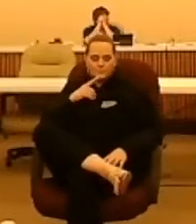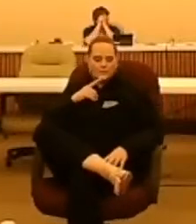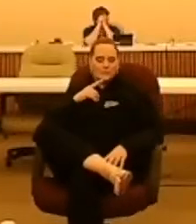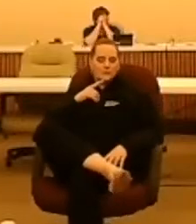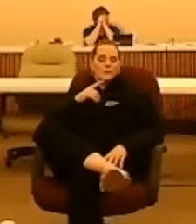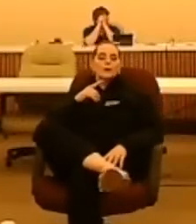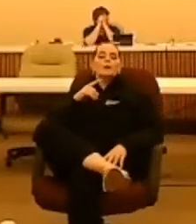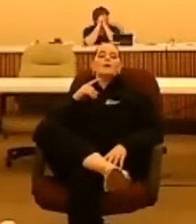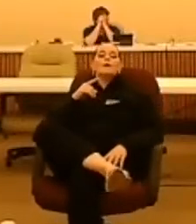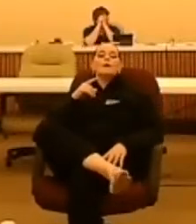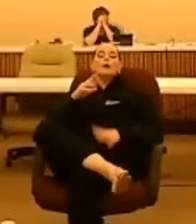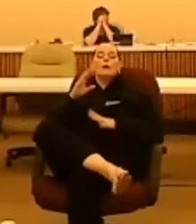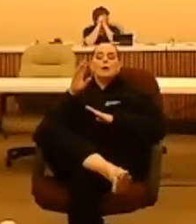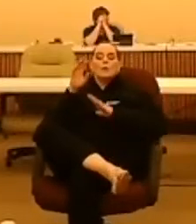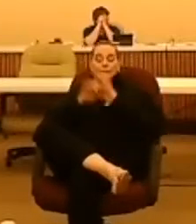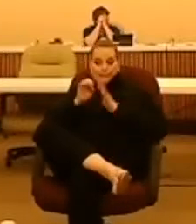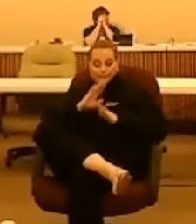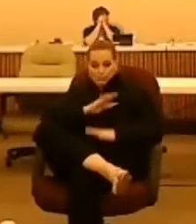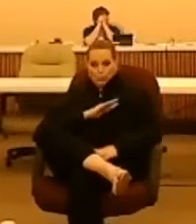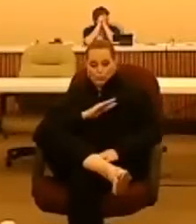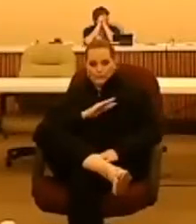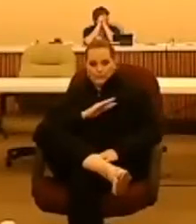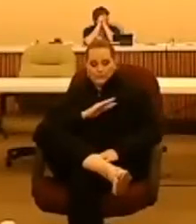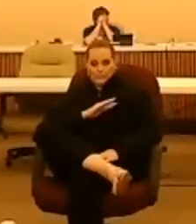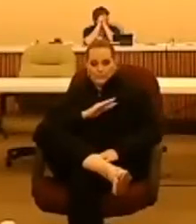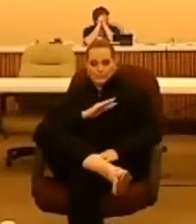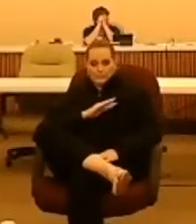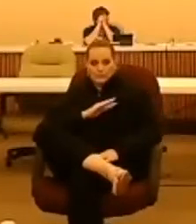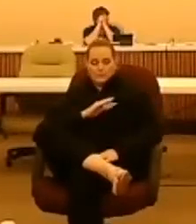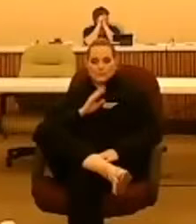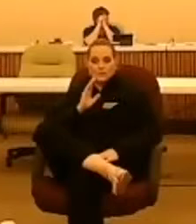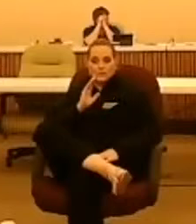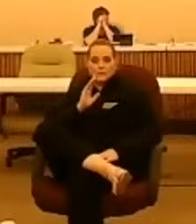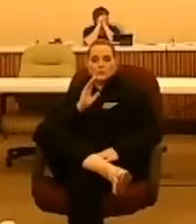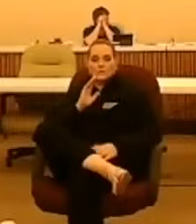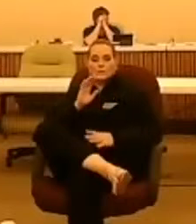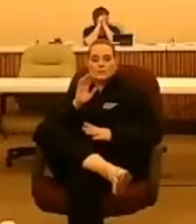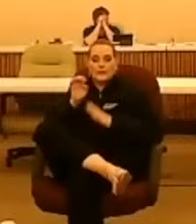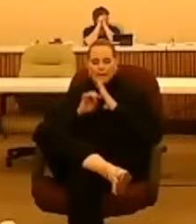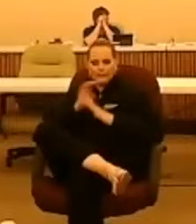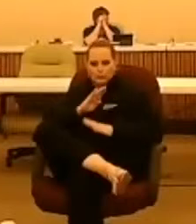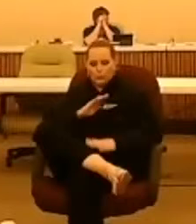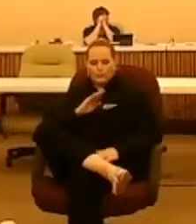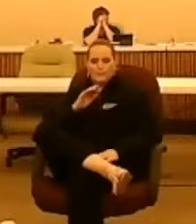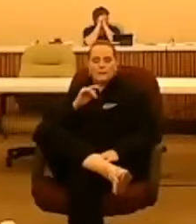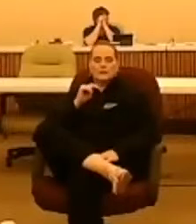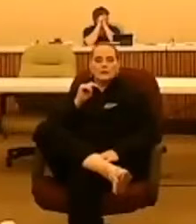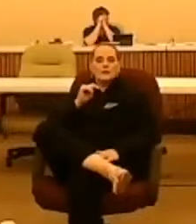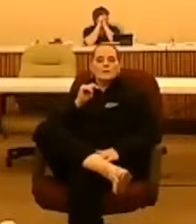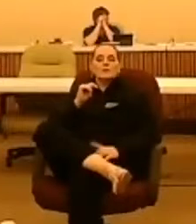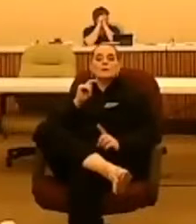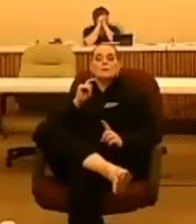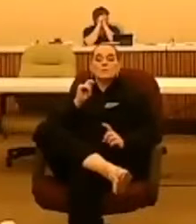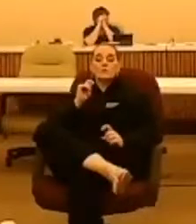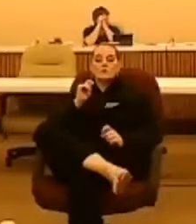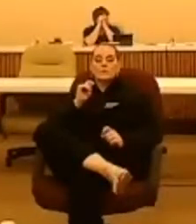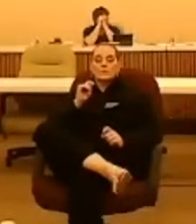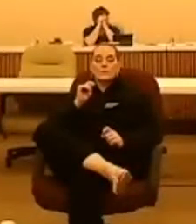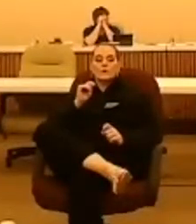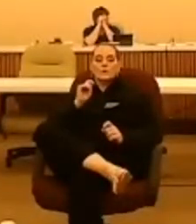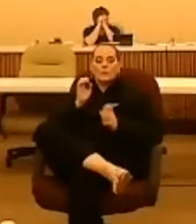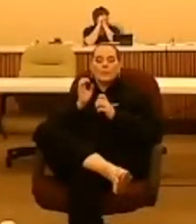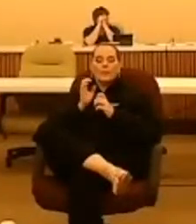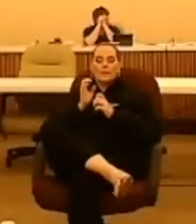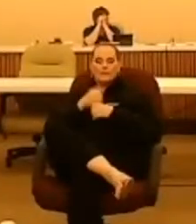the ethics board, which I'm good with having an ethics board, obviously, but the ethics board makes